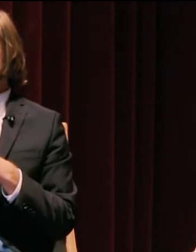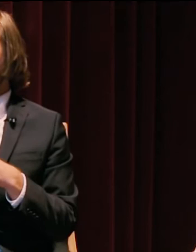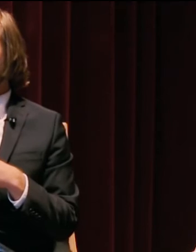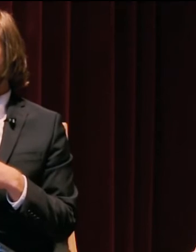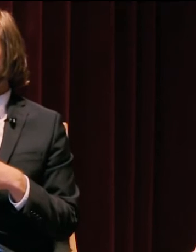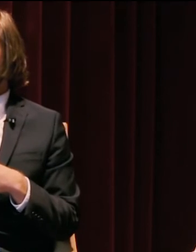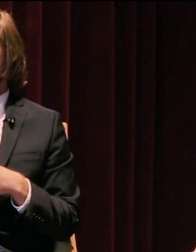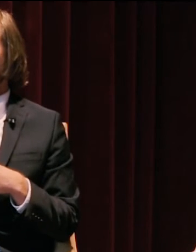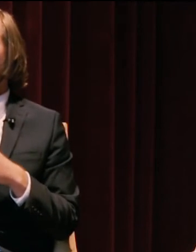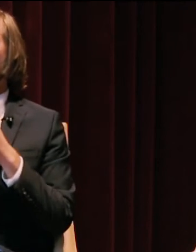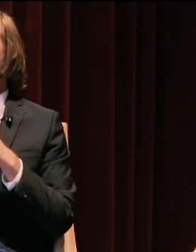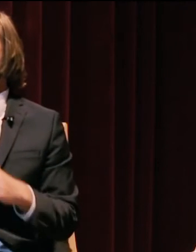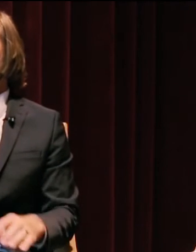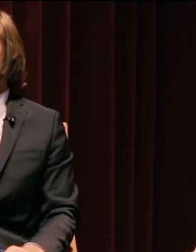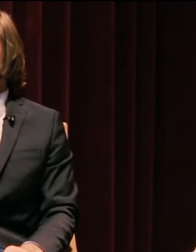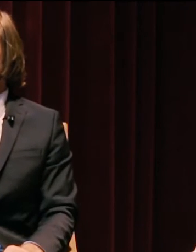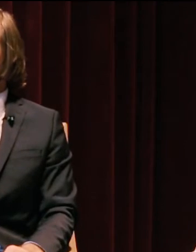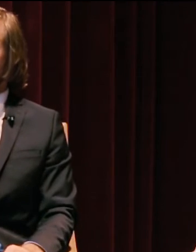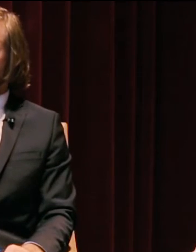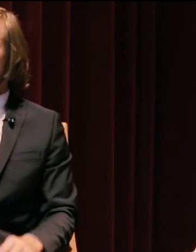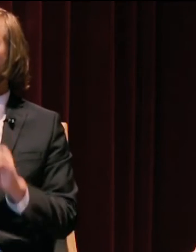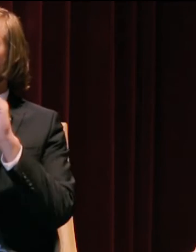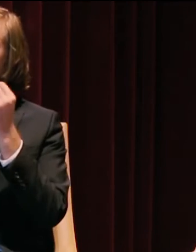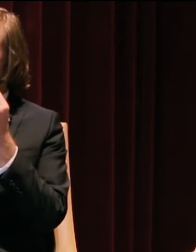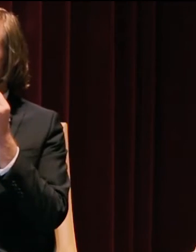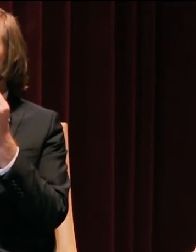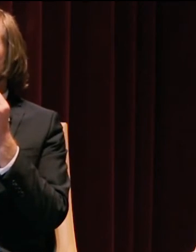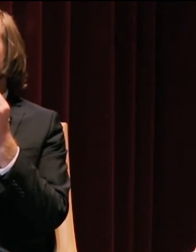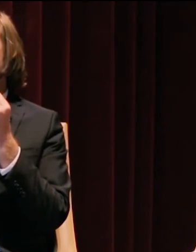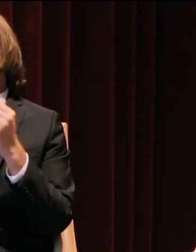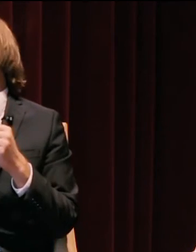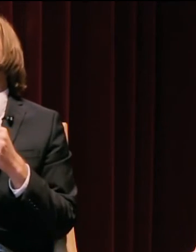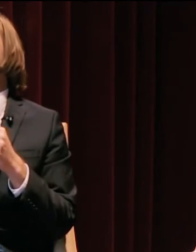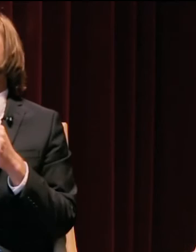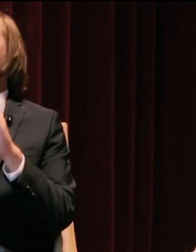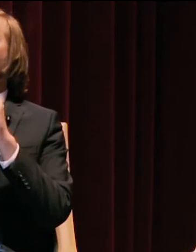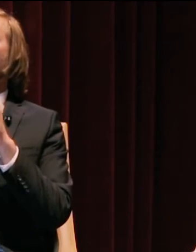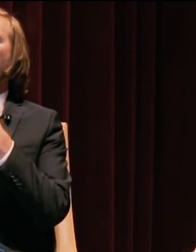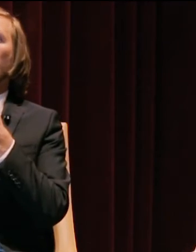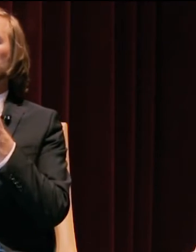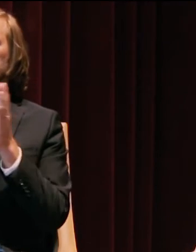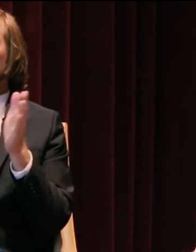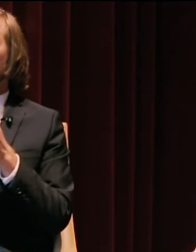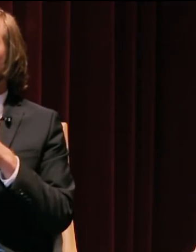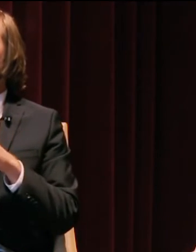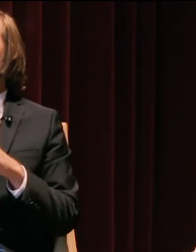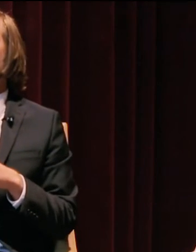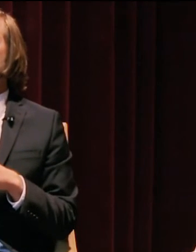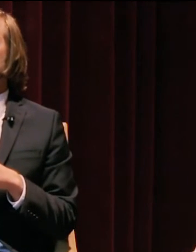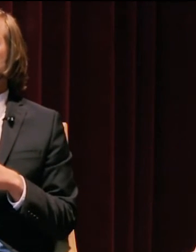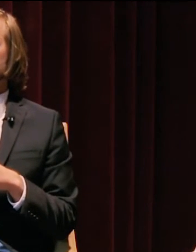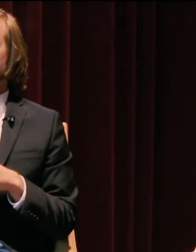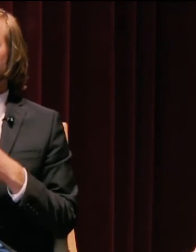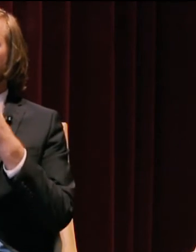Africa with the ASEM organization. And they organize the cricket and rugby